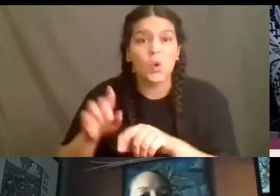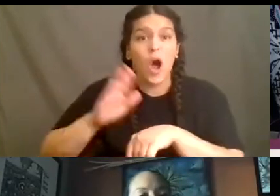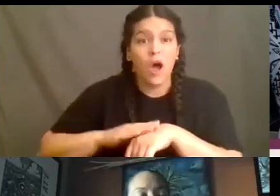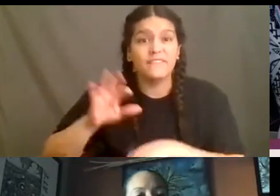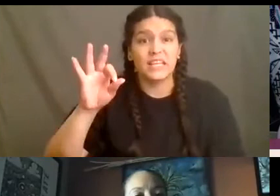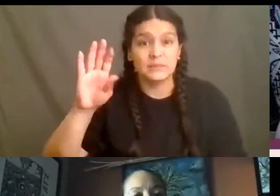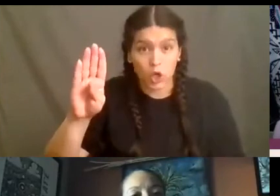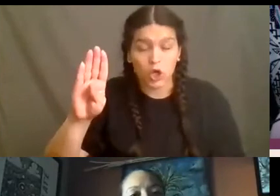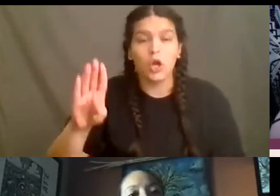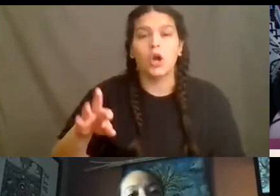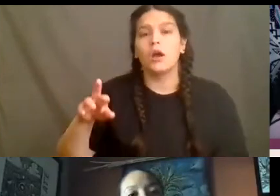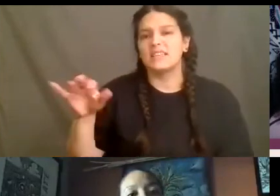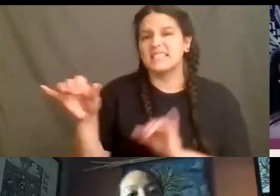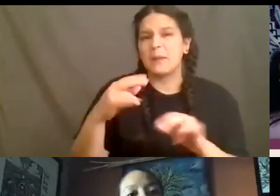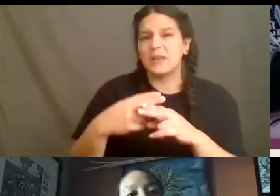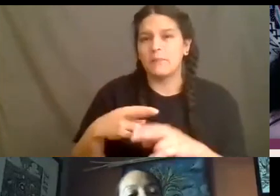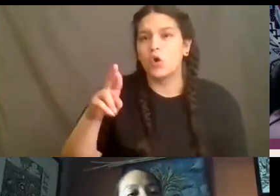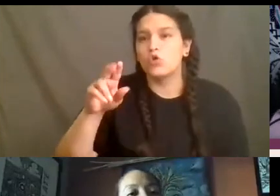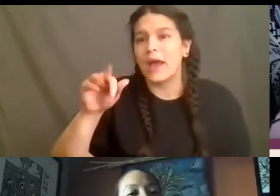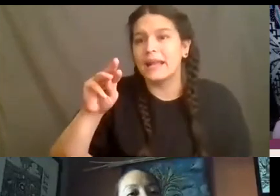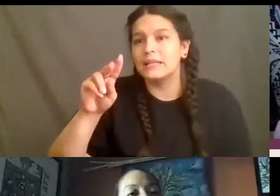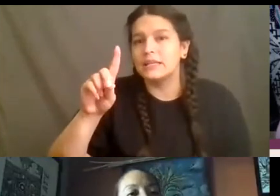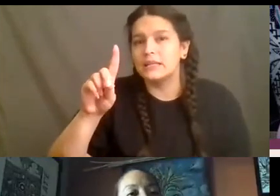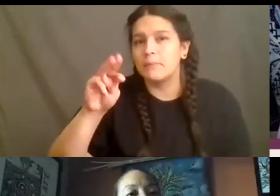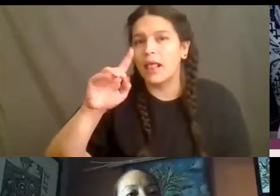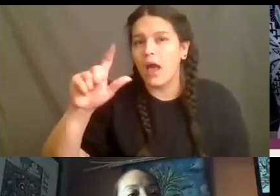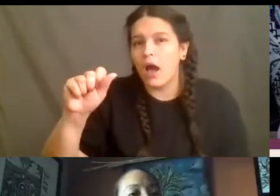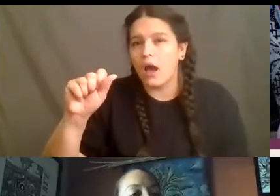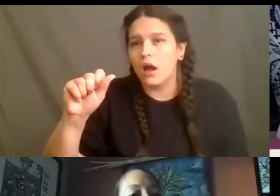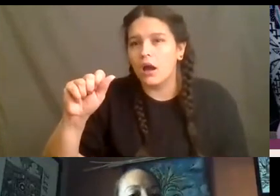Cody. Like her page.